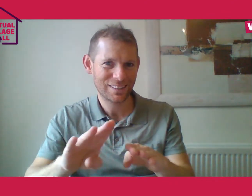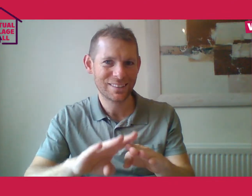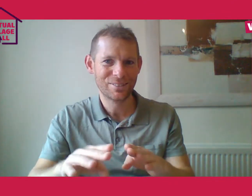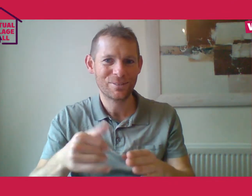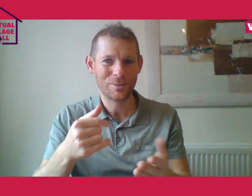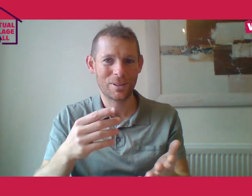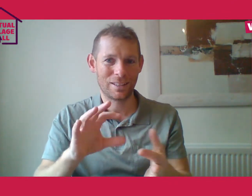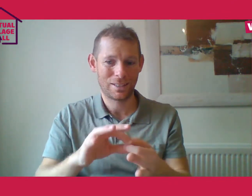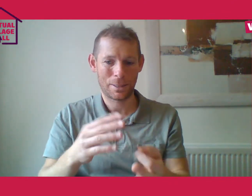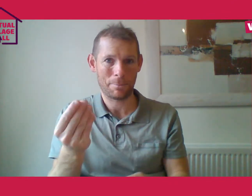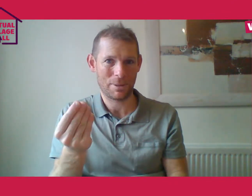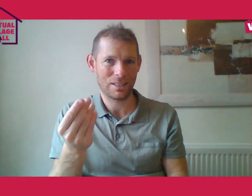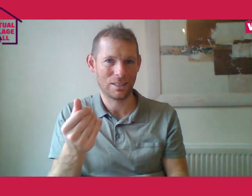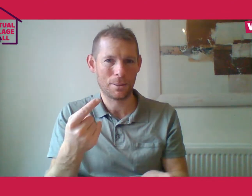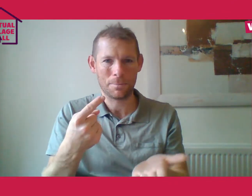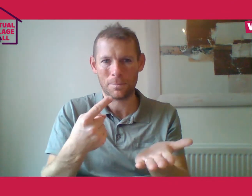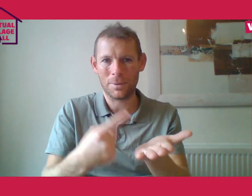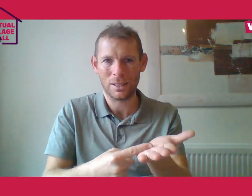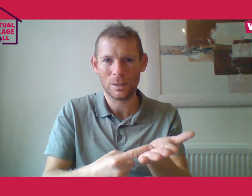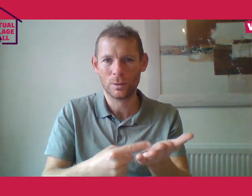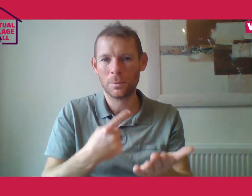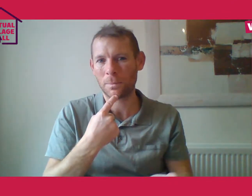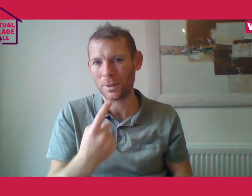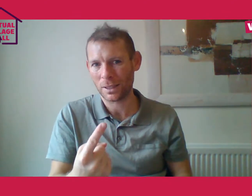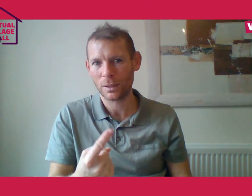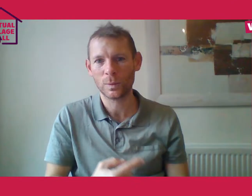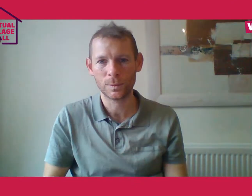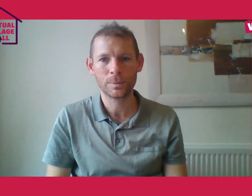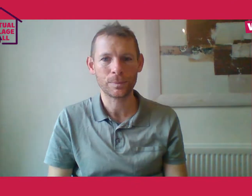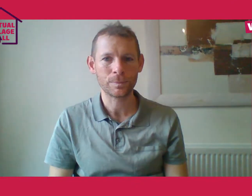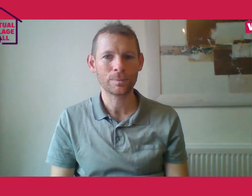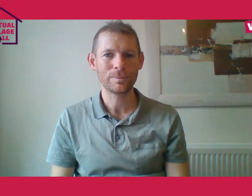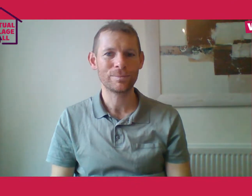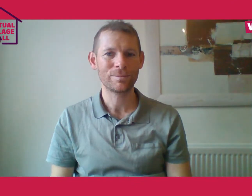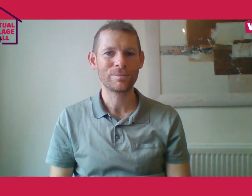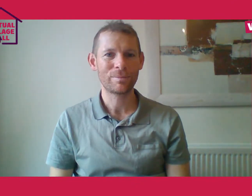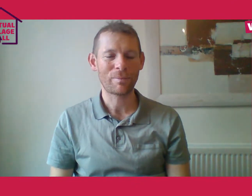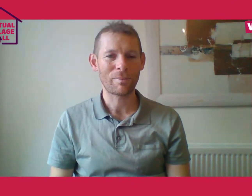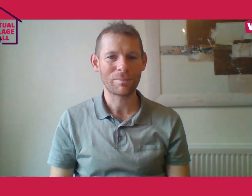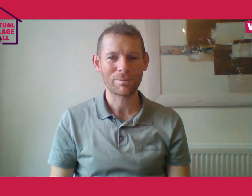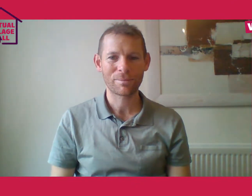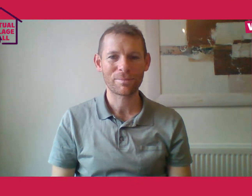Okay, so I'll give you a minute just to practice your money signs.